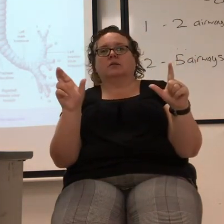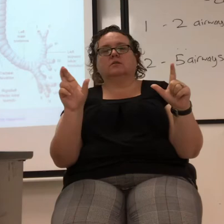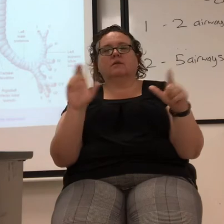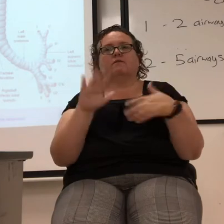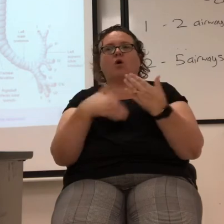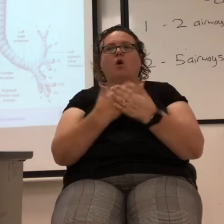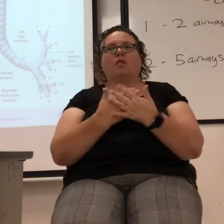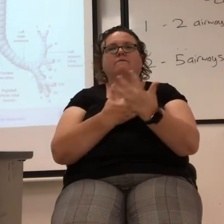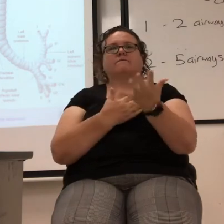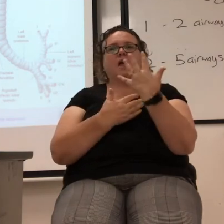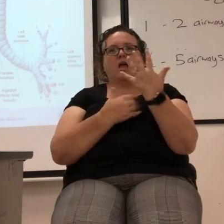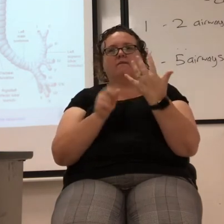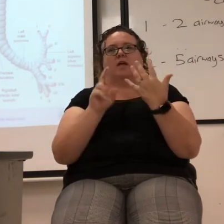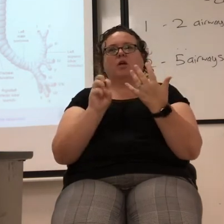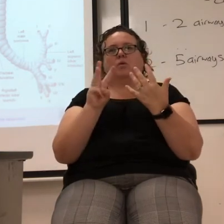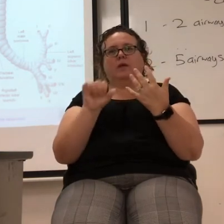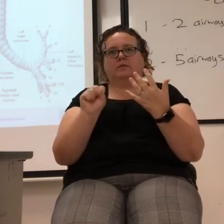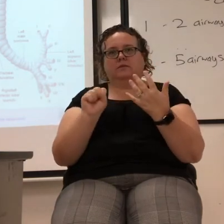airways, right?